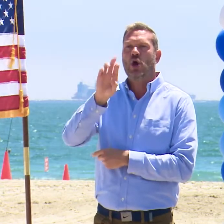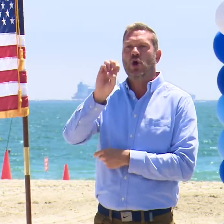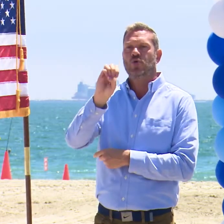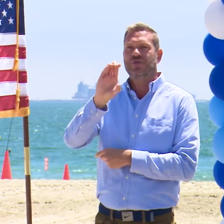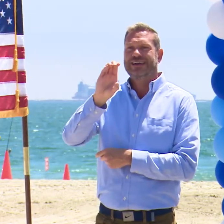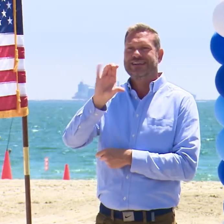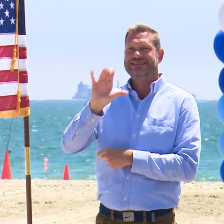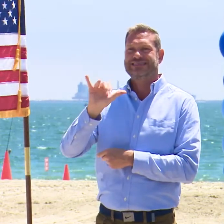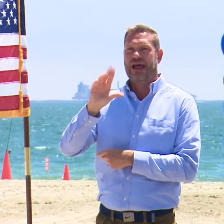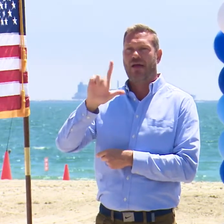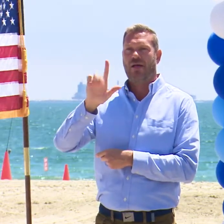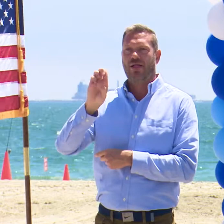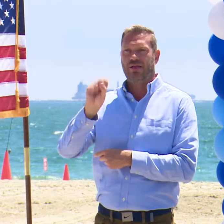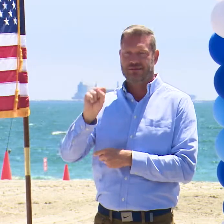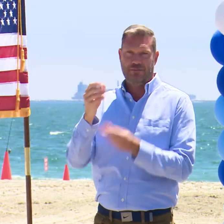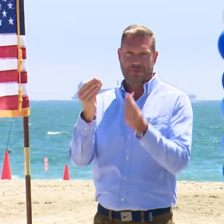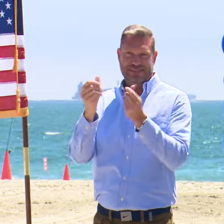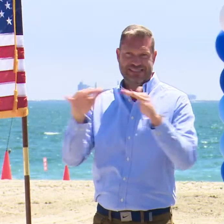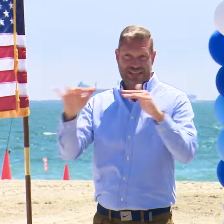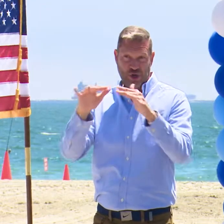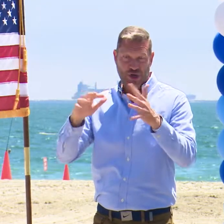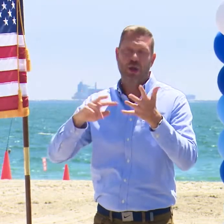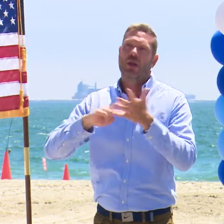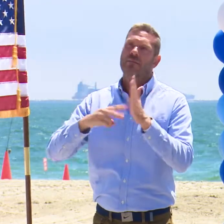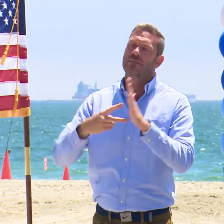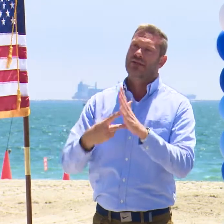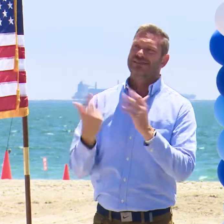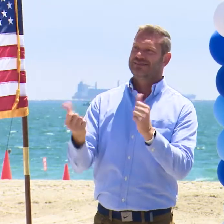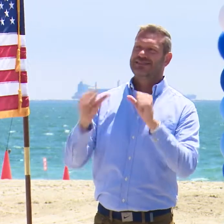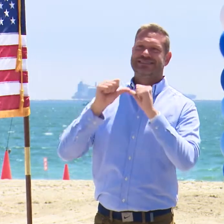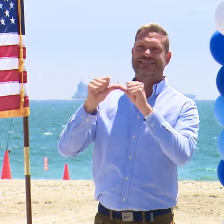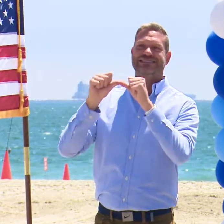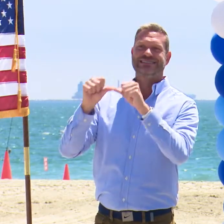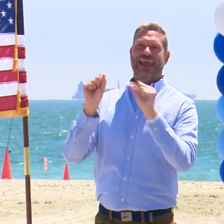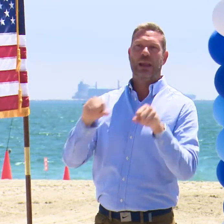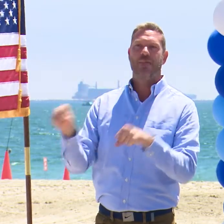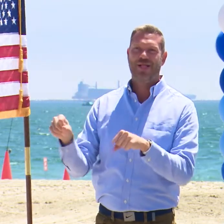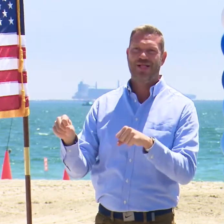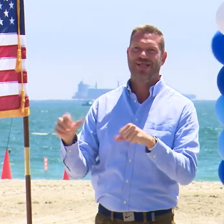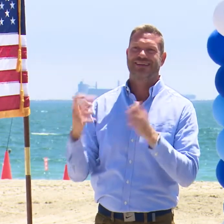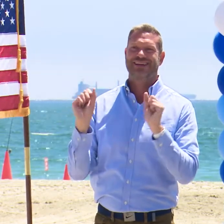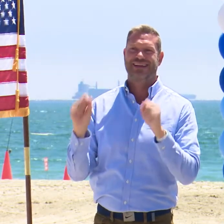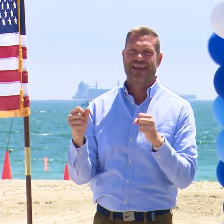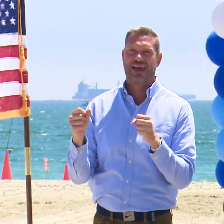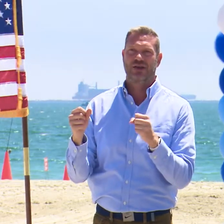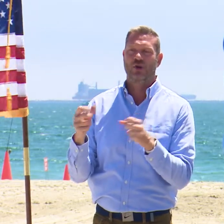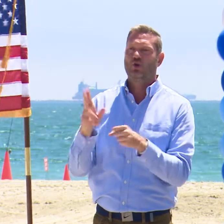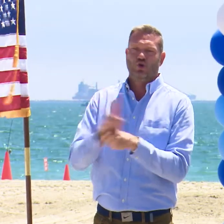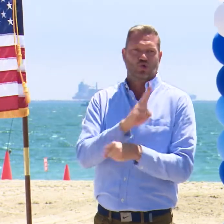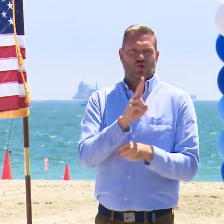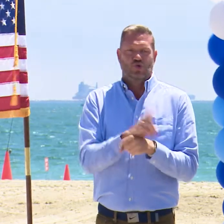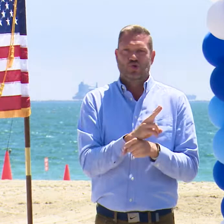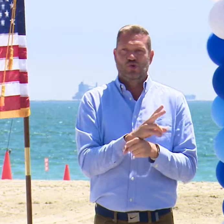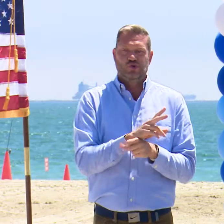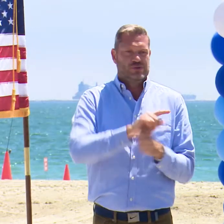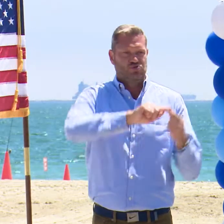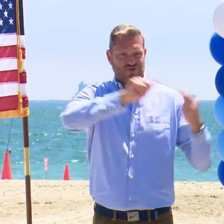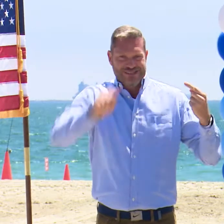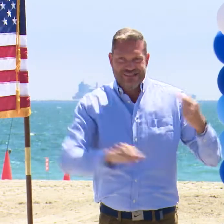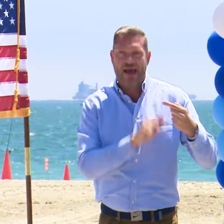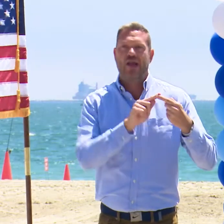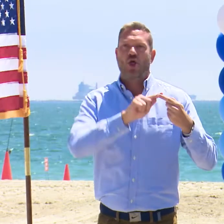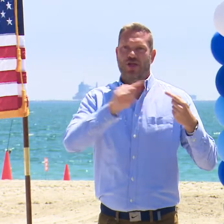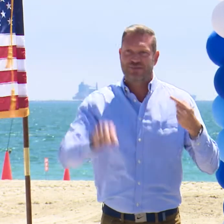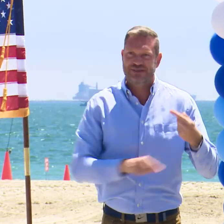a sustainability standpoint, that makes us really proud, and how we can continue to recycle and